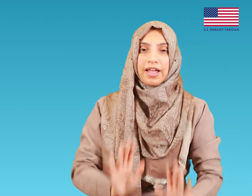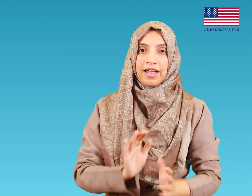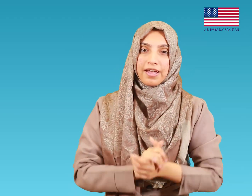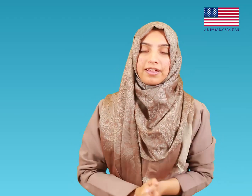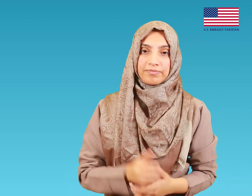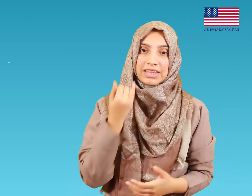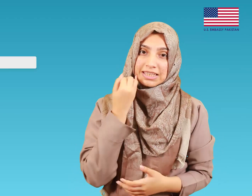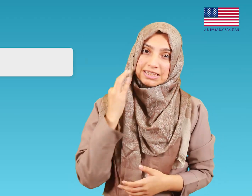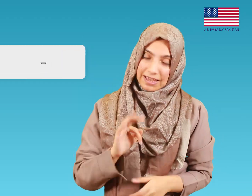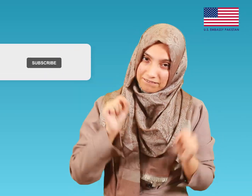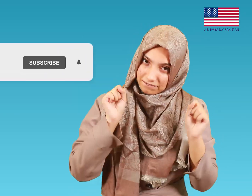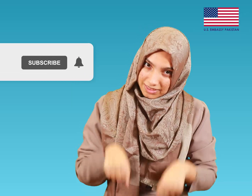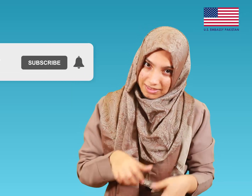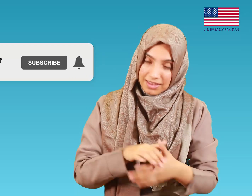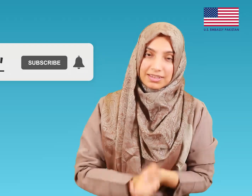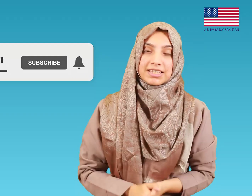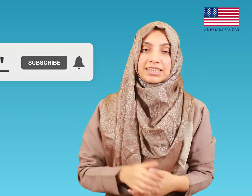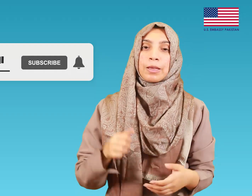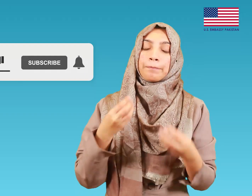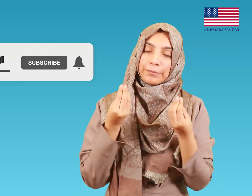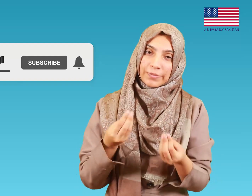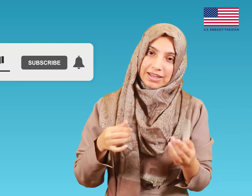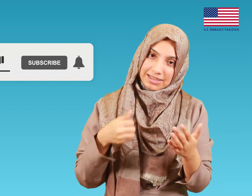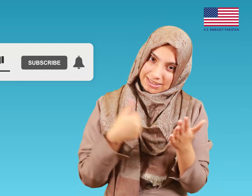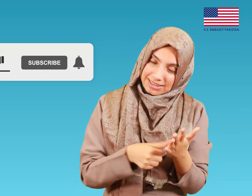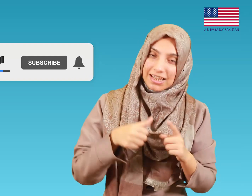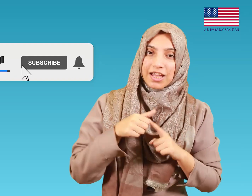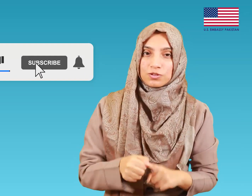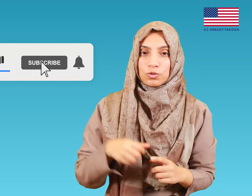If you did, please like the video, subscribe to our channel,